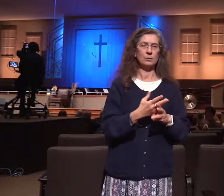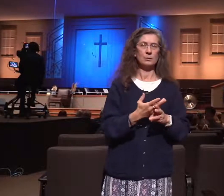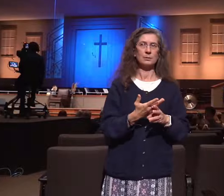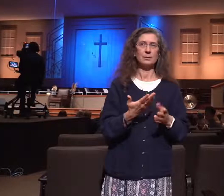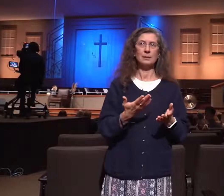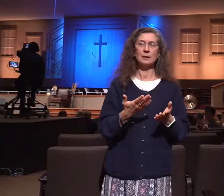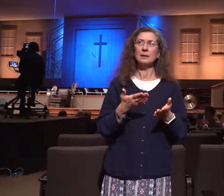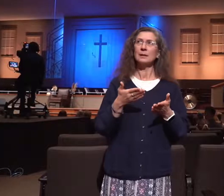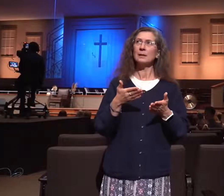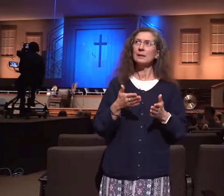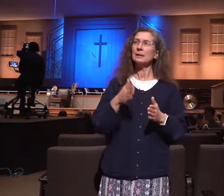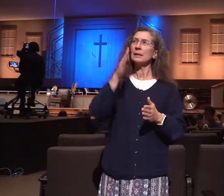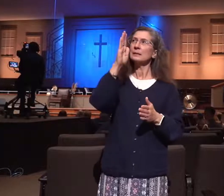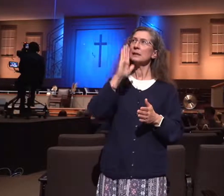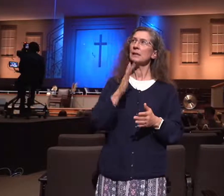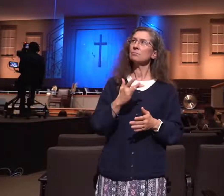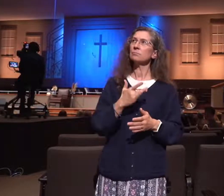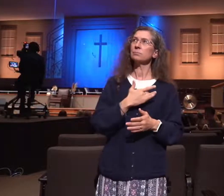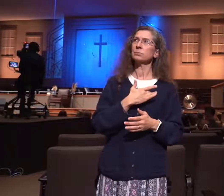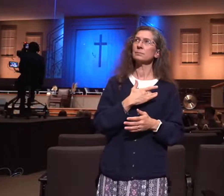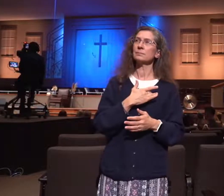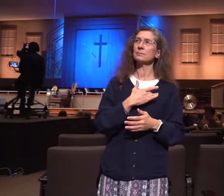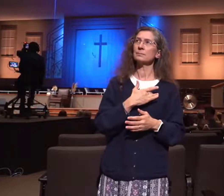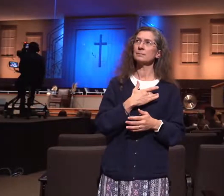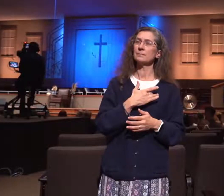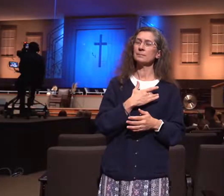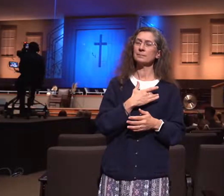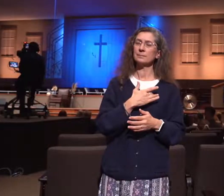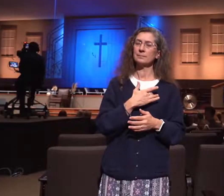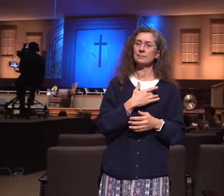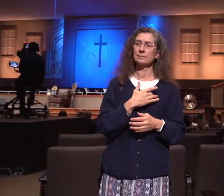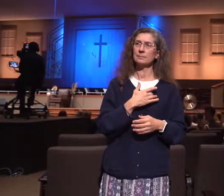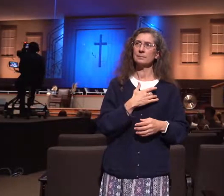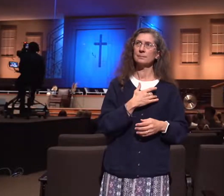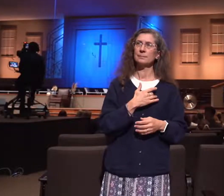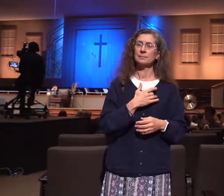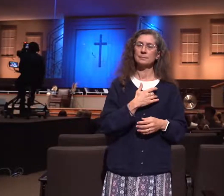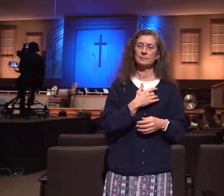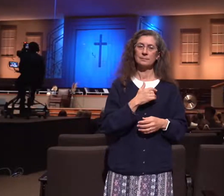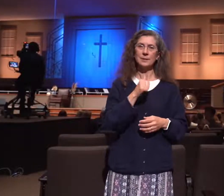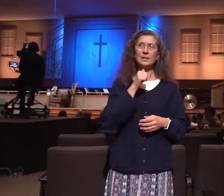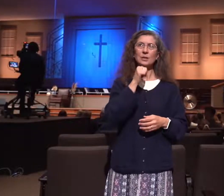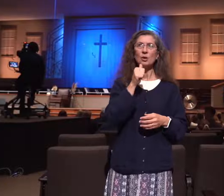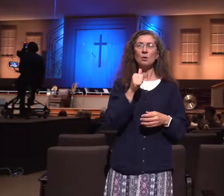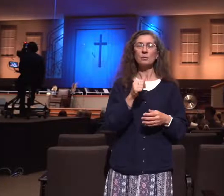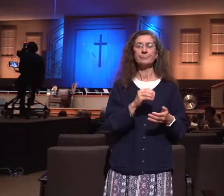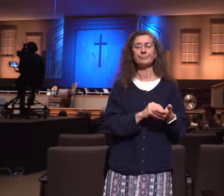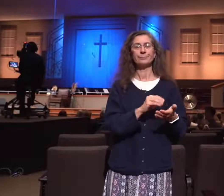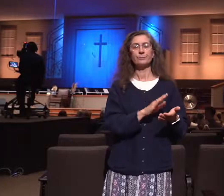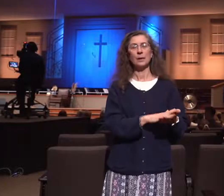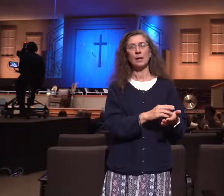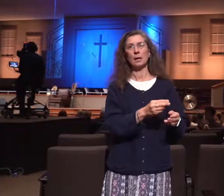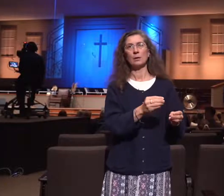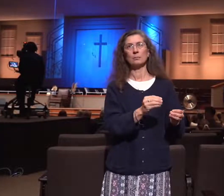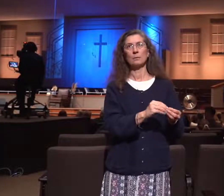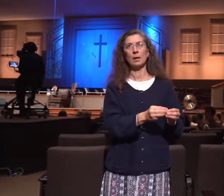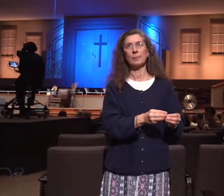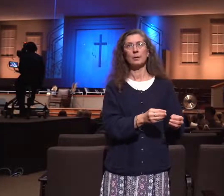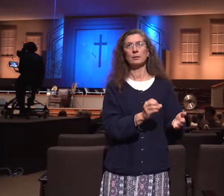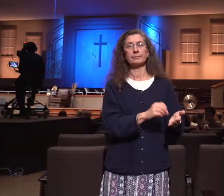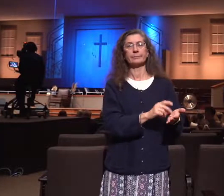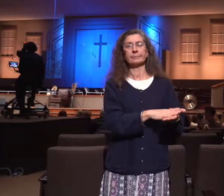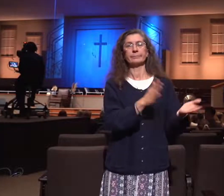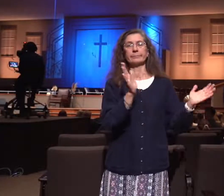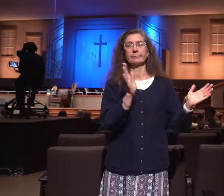let God get a hold of your heart. Don't just put down a number. Well, I'll do this. No, no,